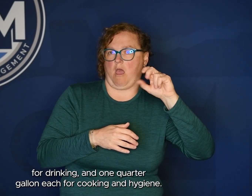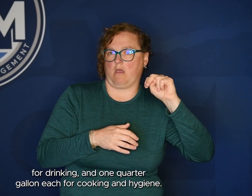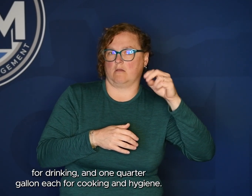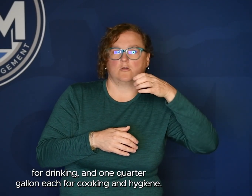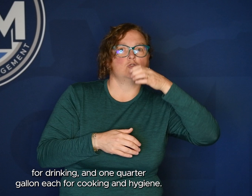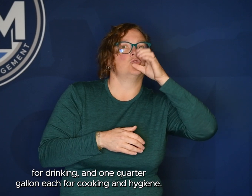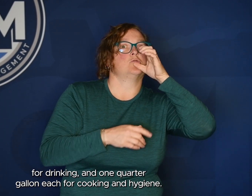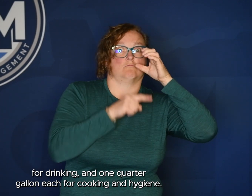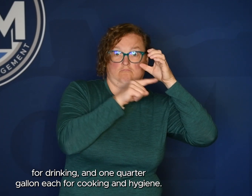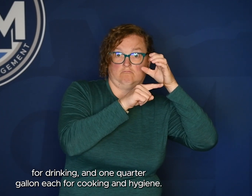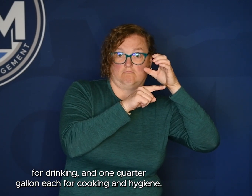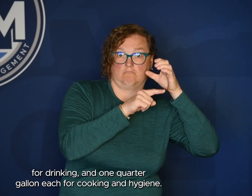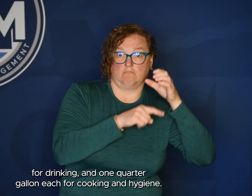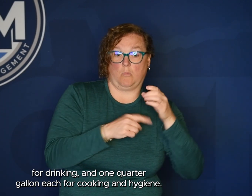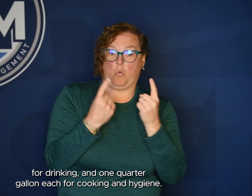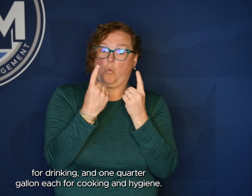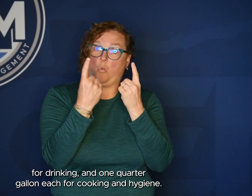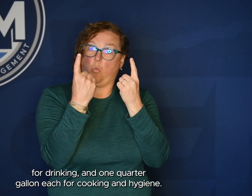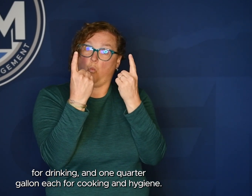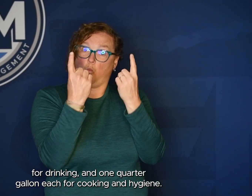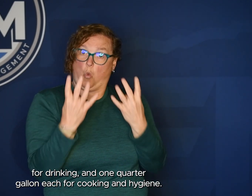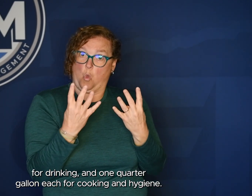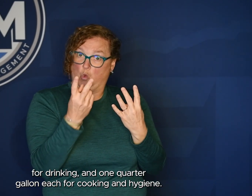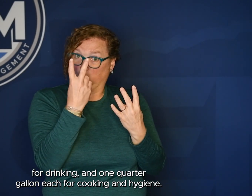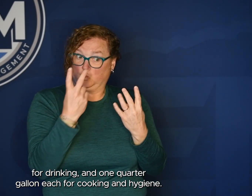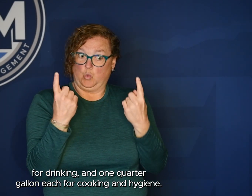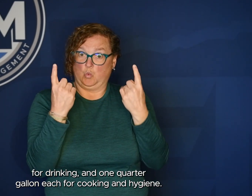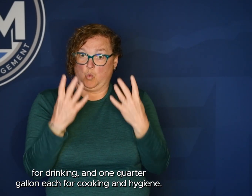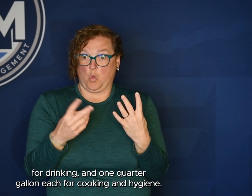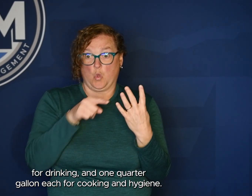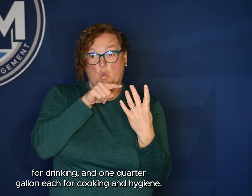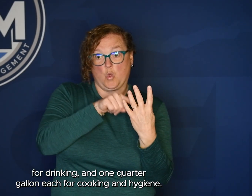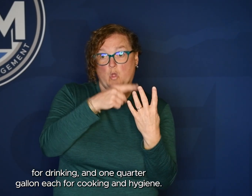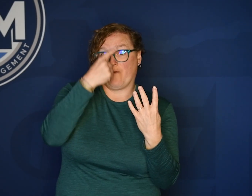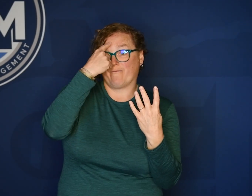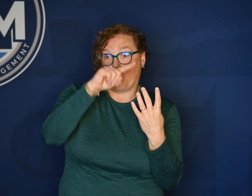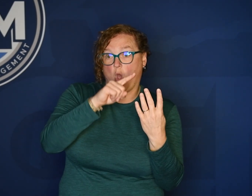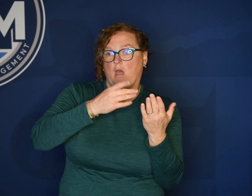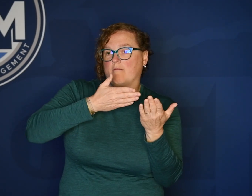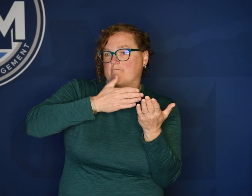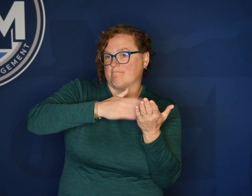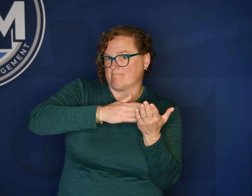and 1/4 gallon each for cooking and hygiene.